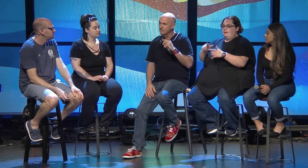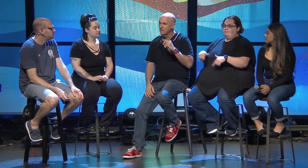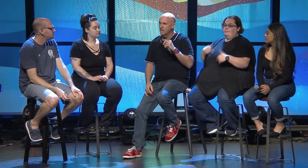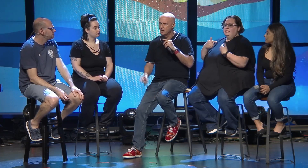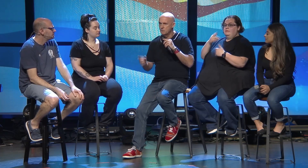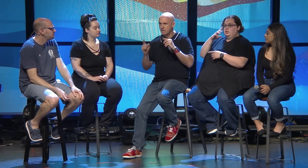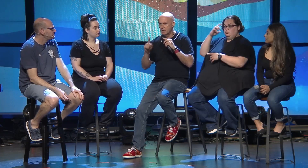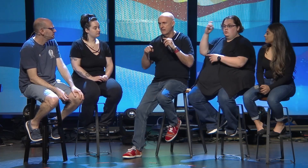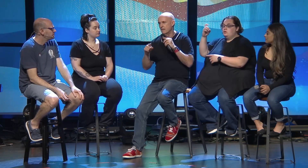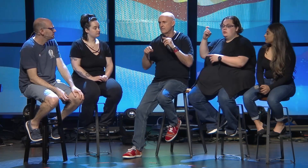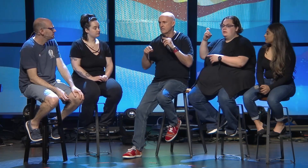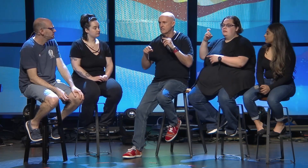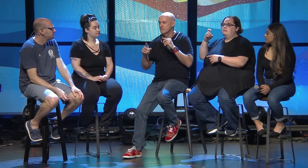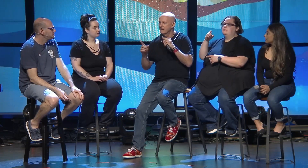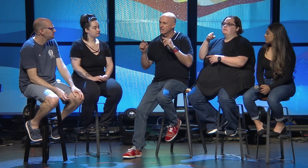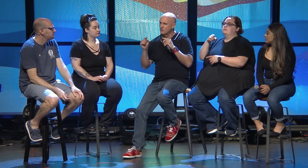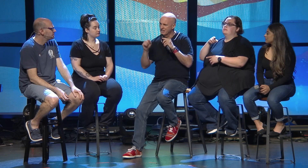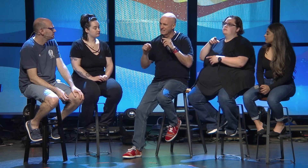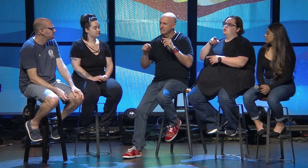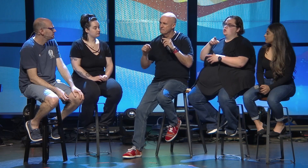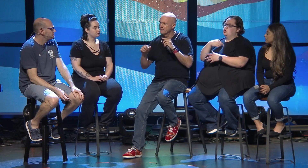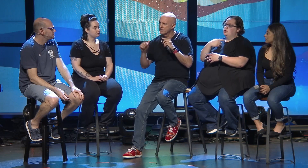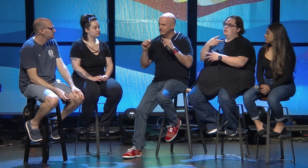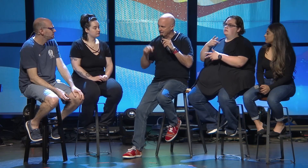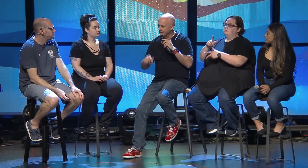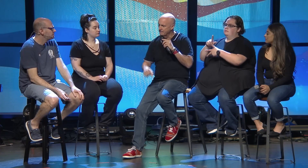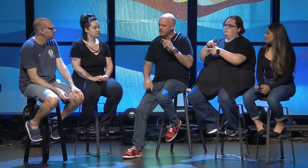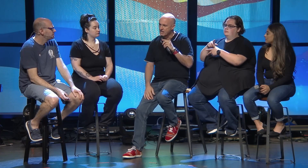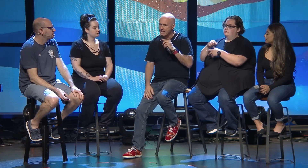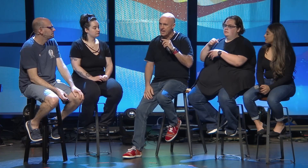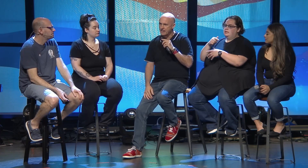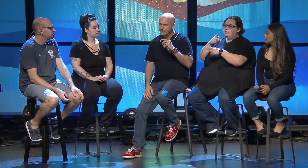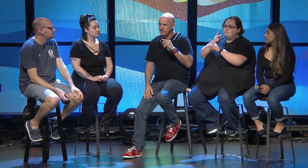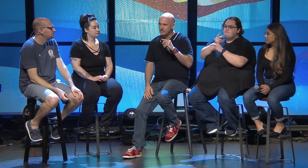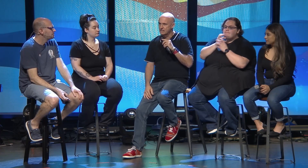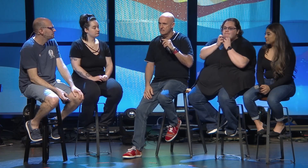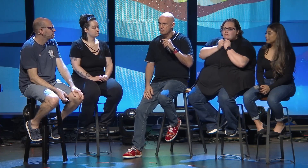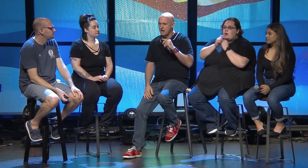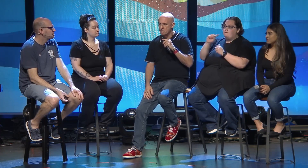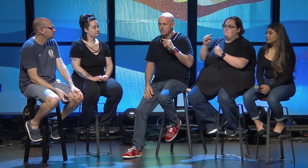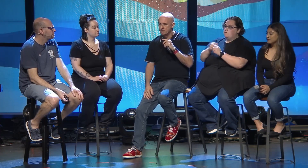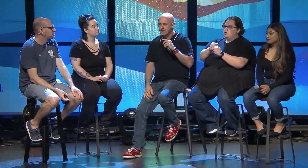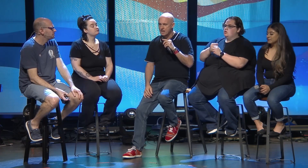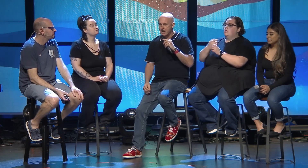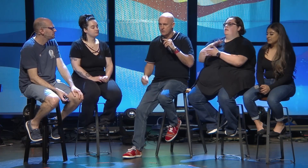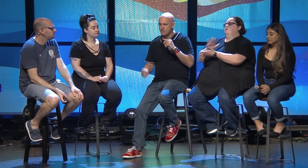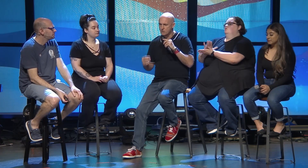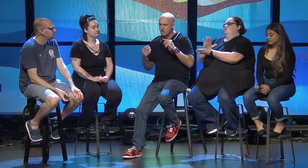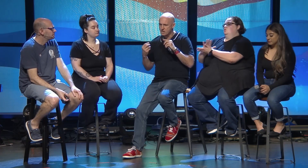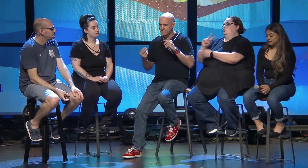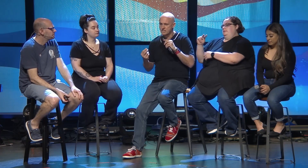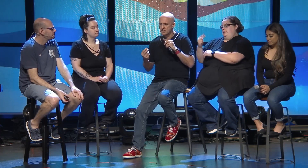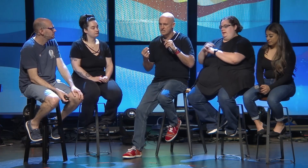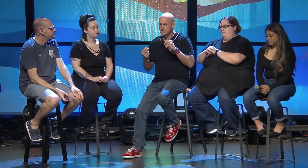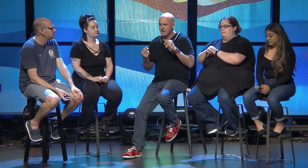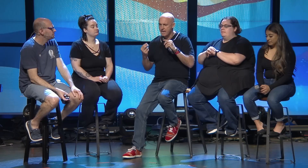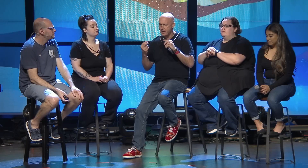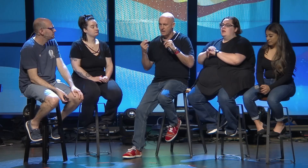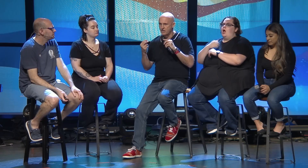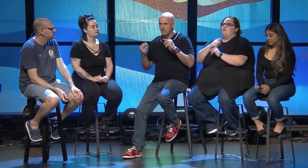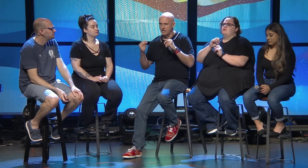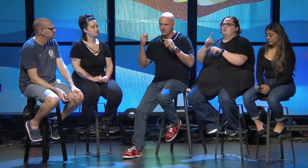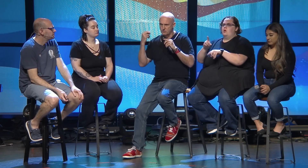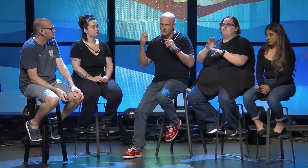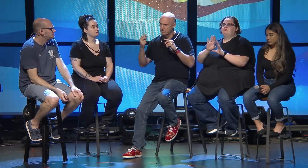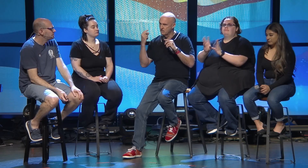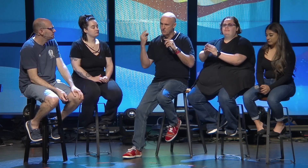at me and said, you better care first, curriculum second. And I think that's the problem. I would go to conferences and